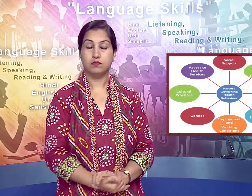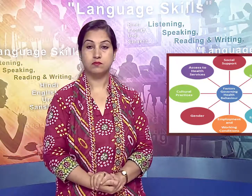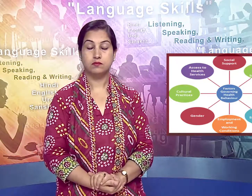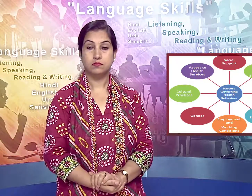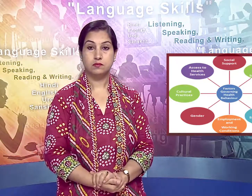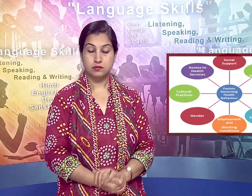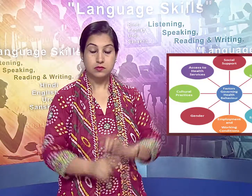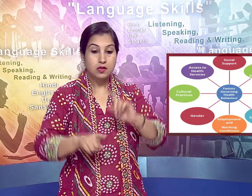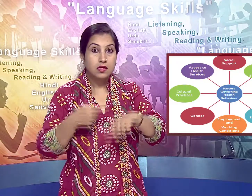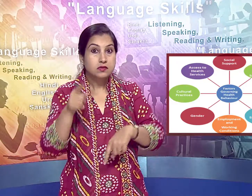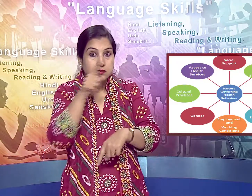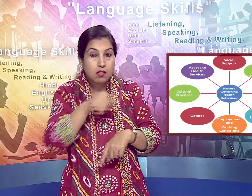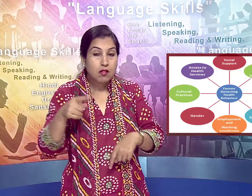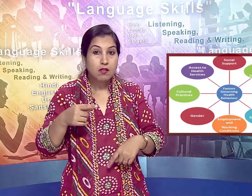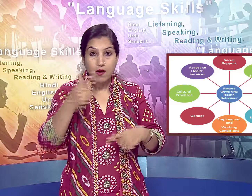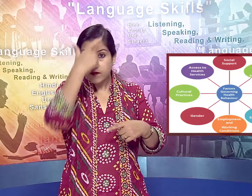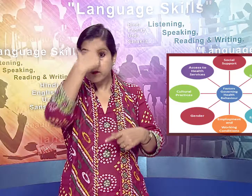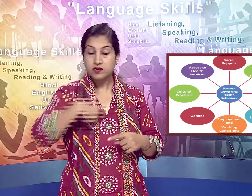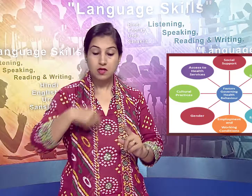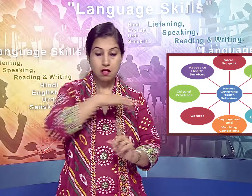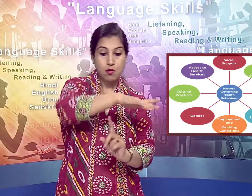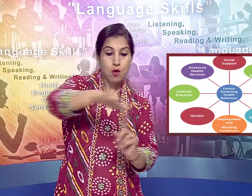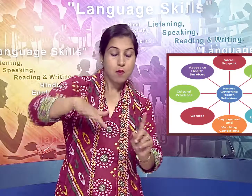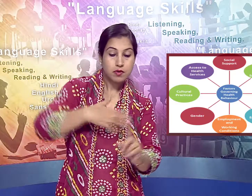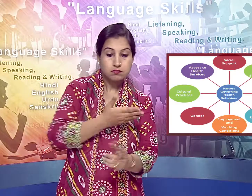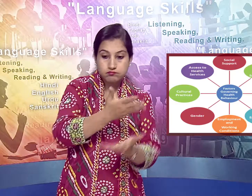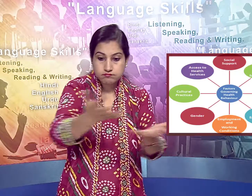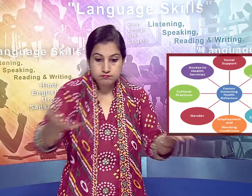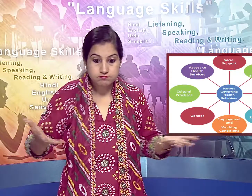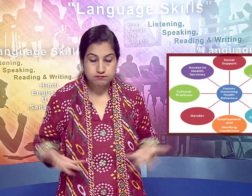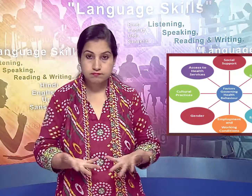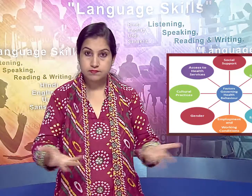The next circle is physical environment.